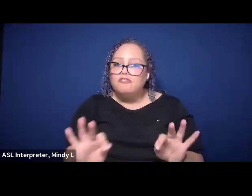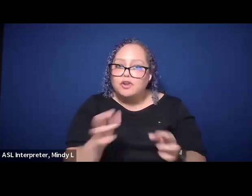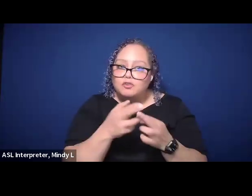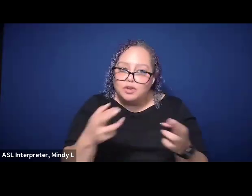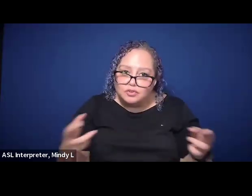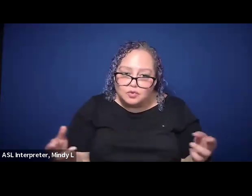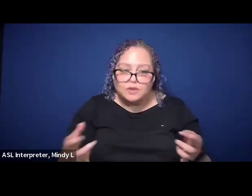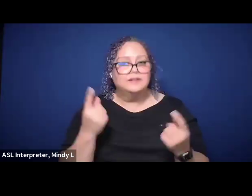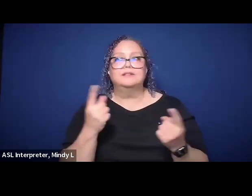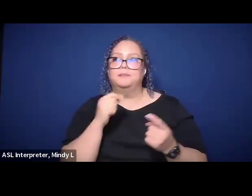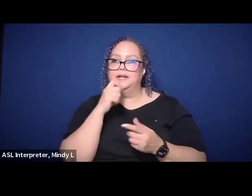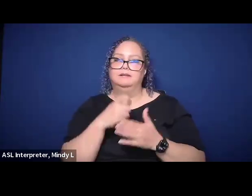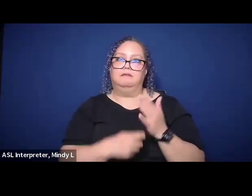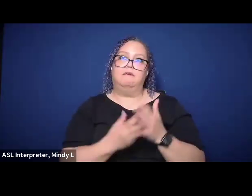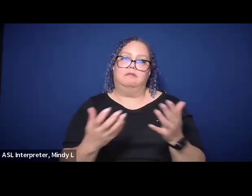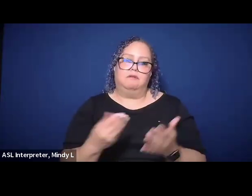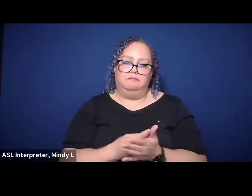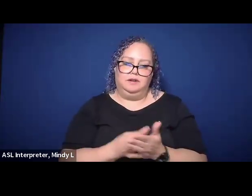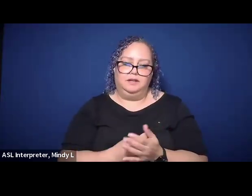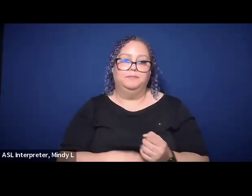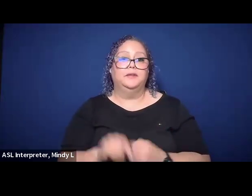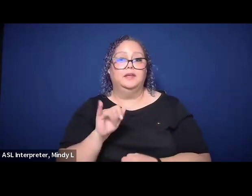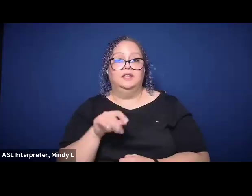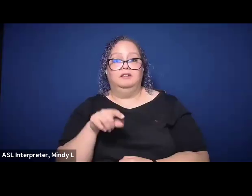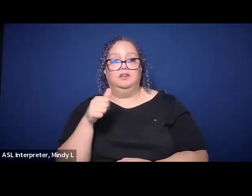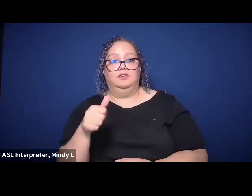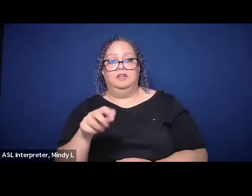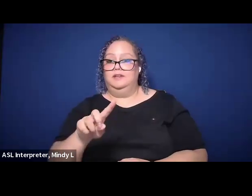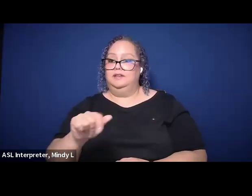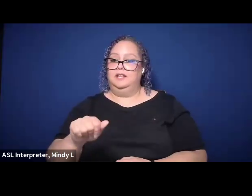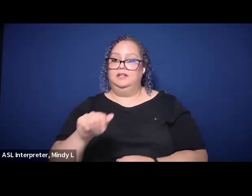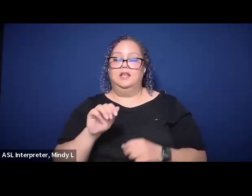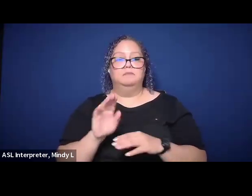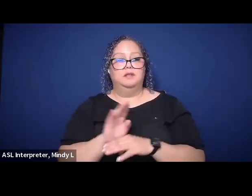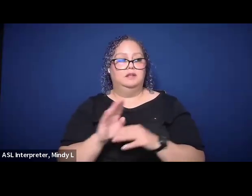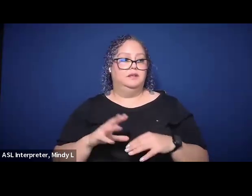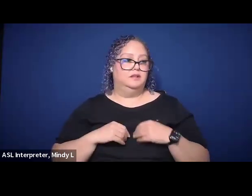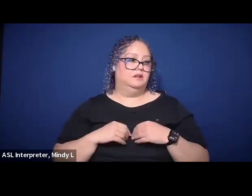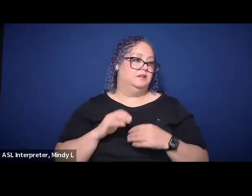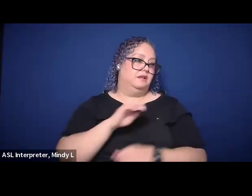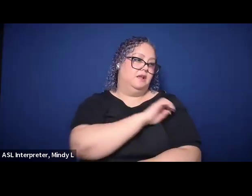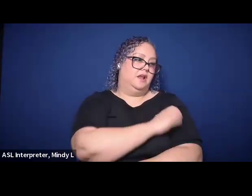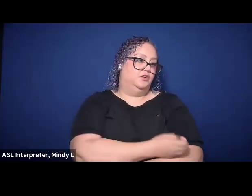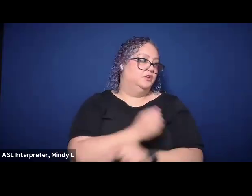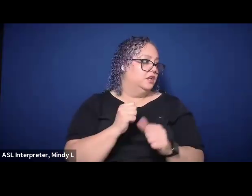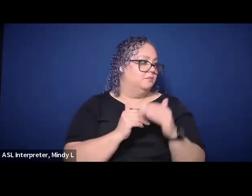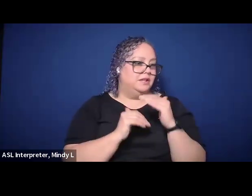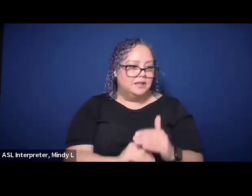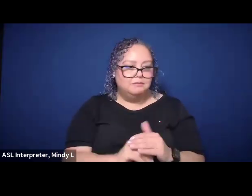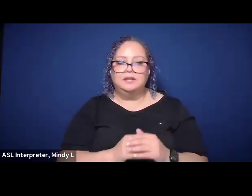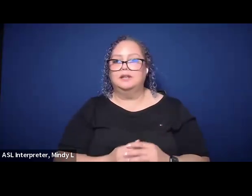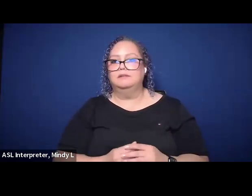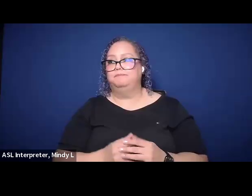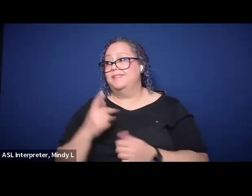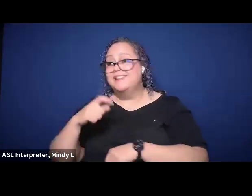When you're a disabled entrepreneur, energy can be unpredictable as well as limited. Time includes medical